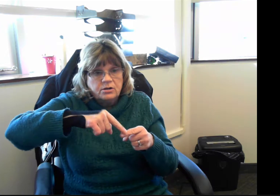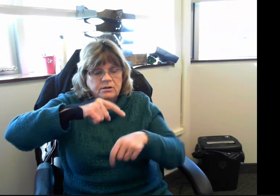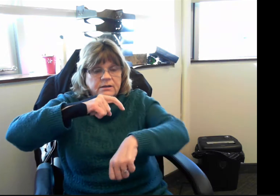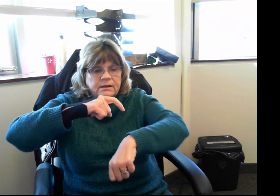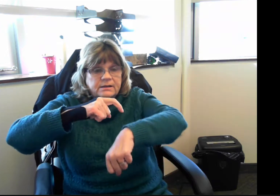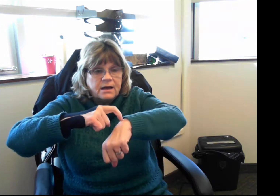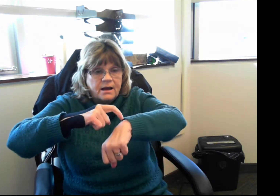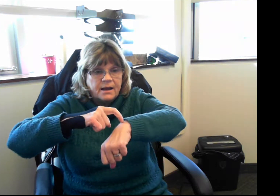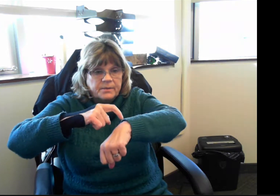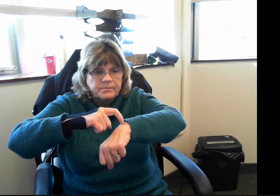circle time.